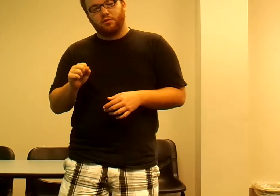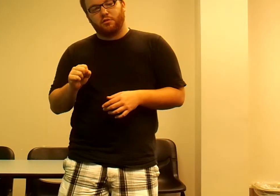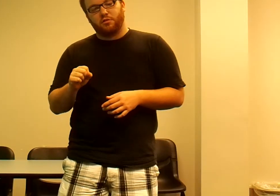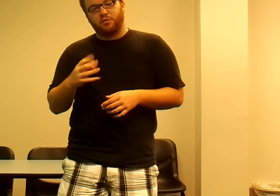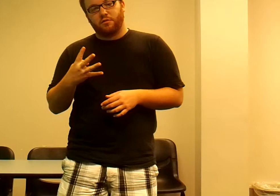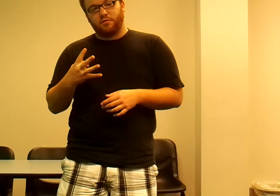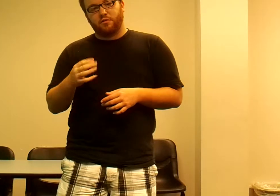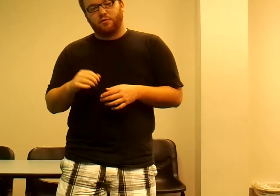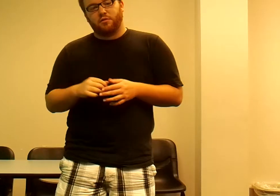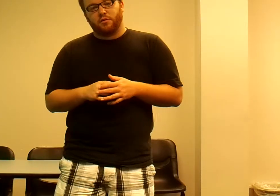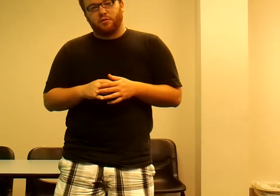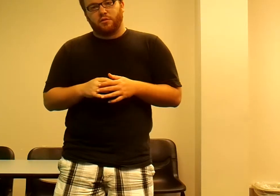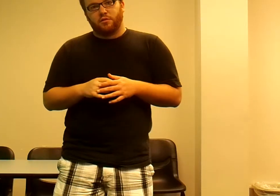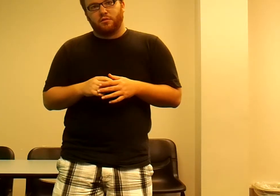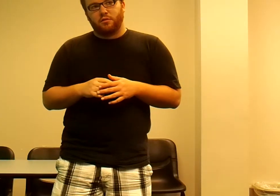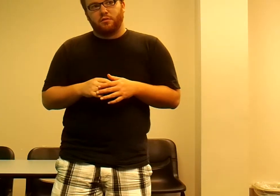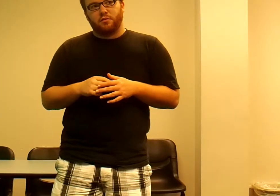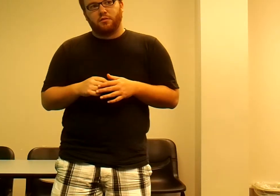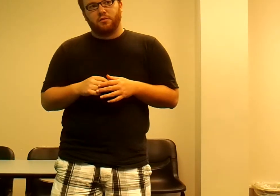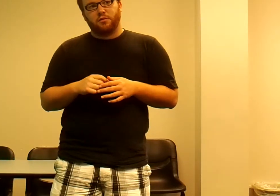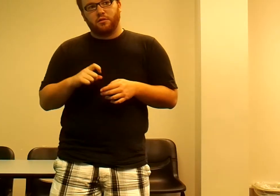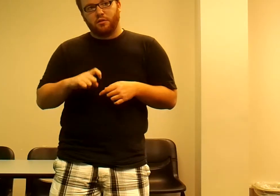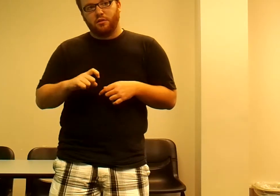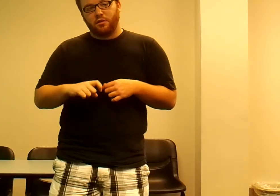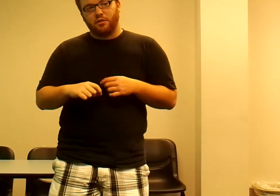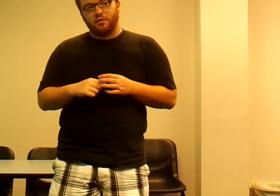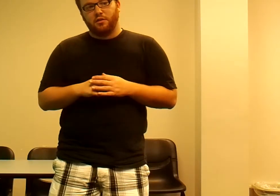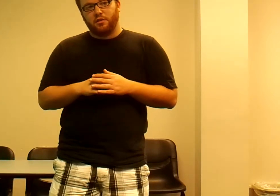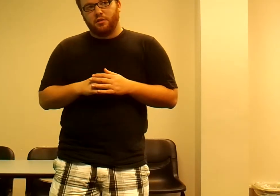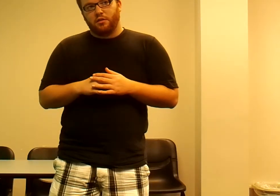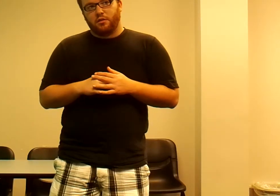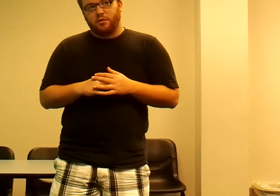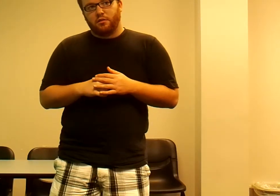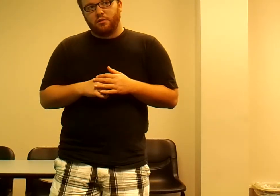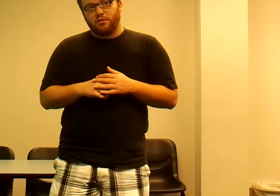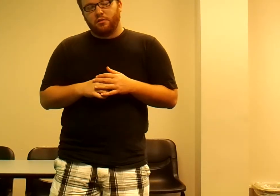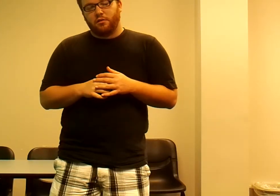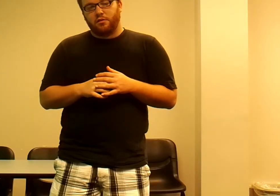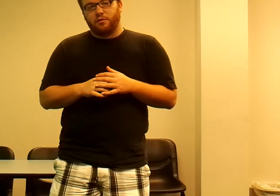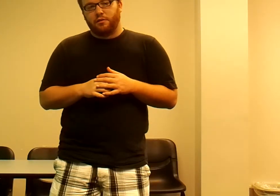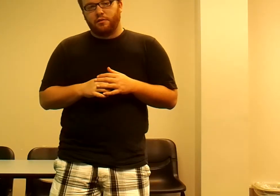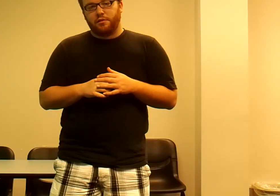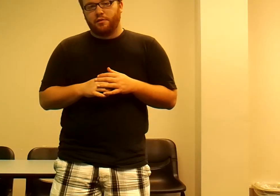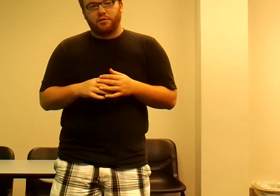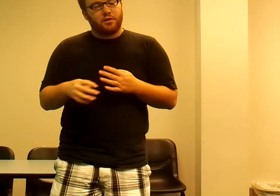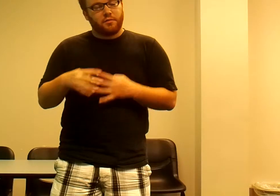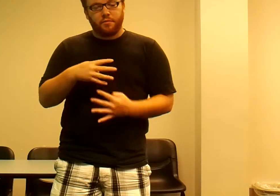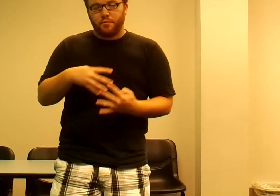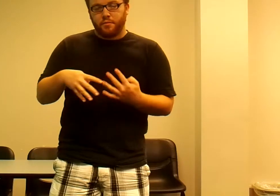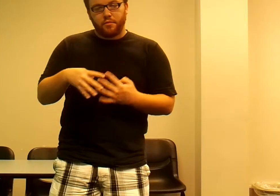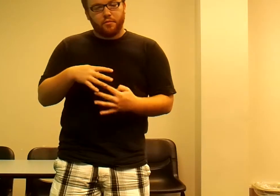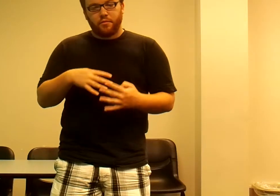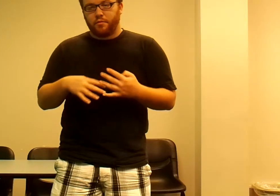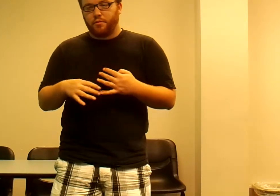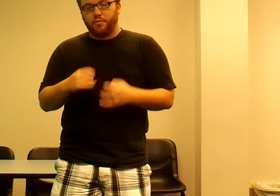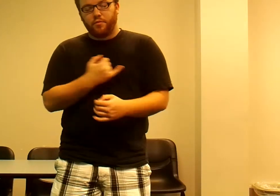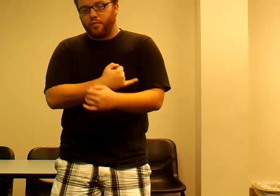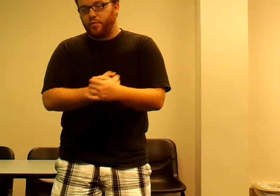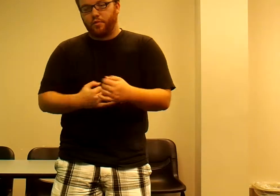has oxygen in it isn't mixed with the blood that has carbon dioxide in it. So they keep the blood